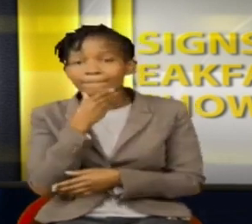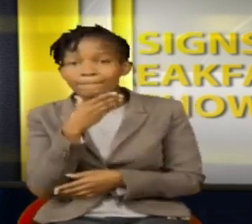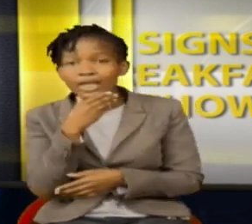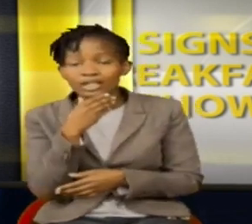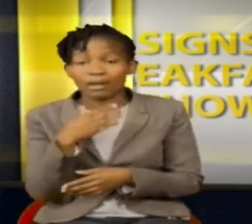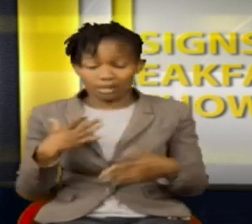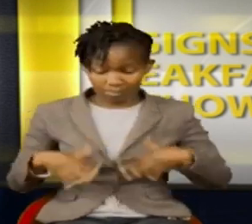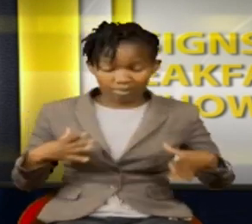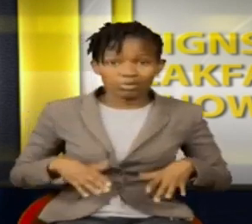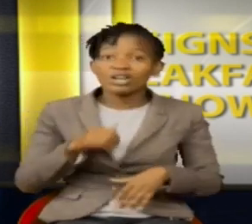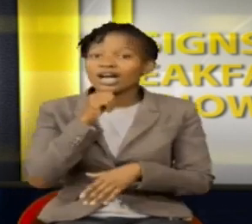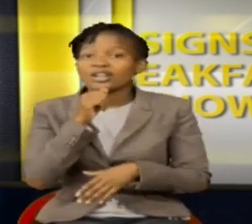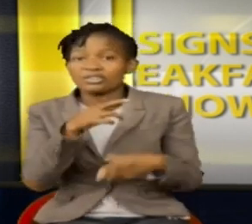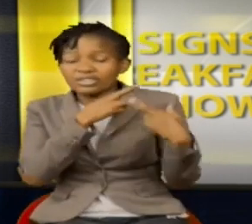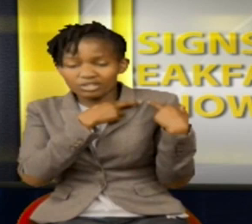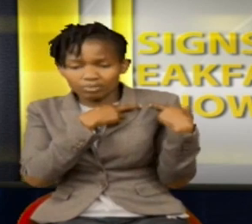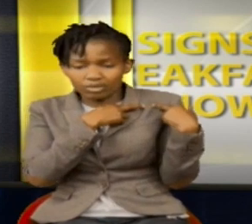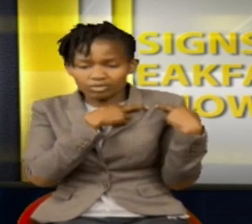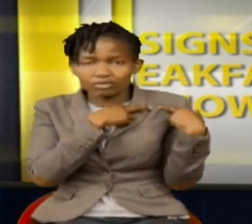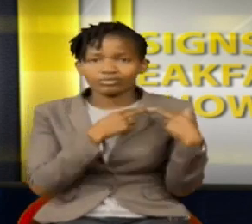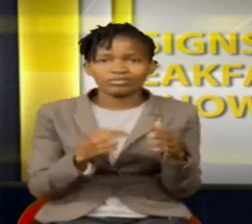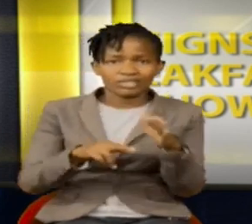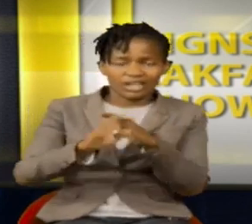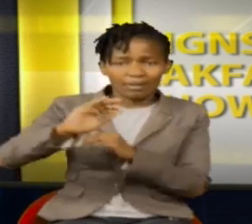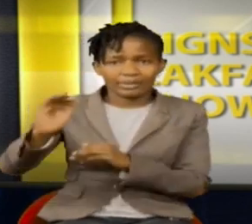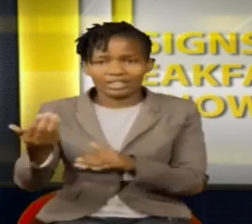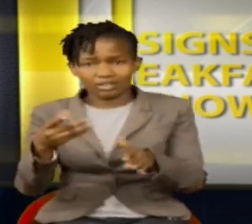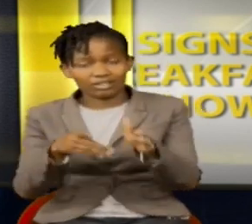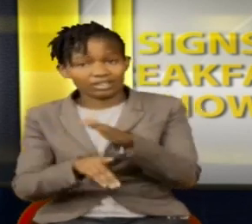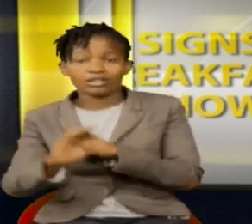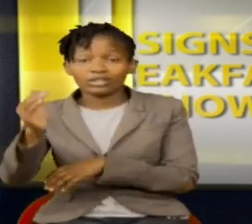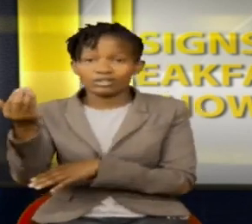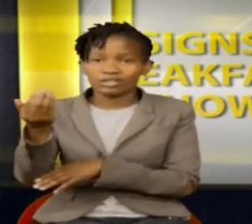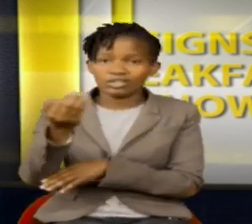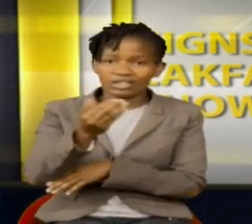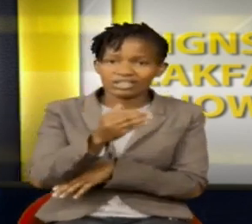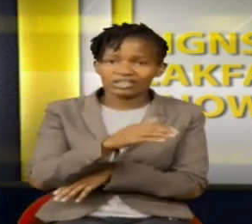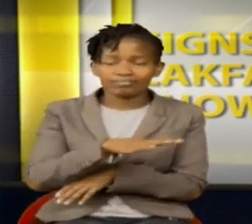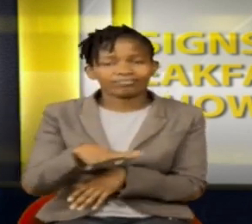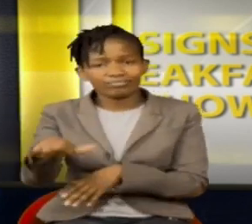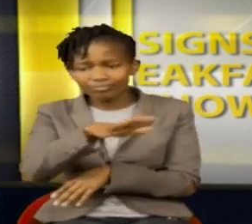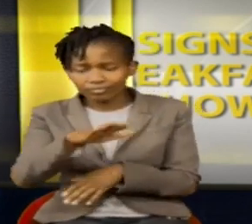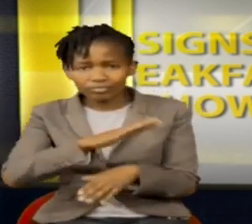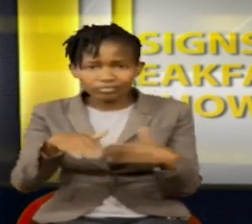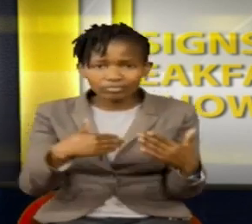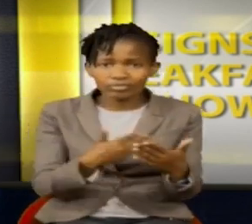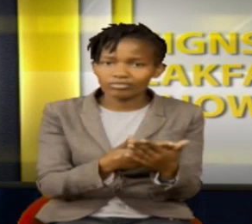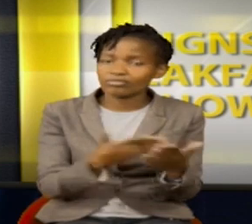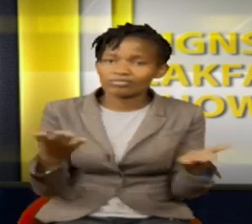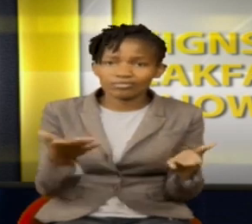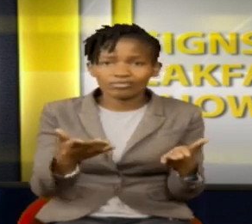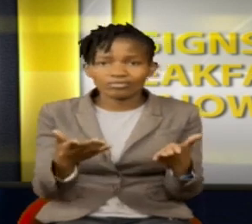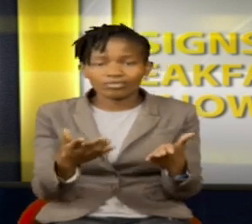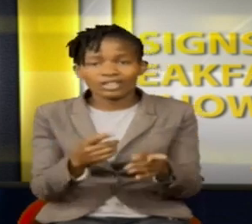Mm. People are not taking responsibility. You know, Mali, uptown, downtown, Kia Mali, mzee. Even, it's not just about the teenagers, about the